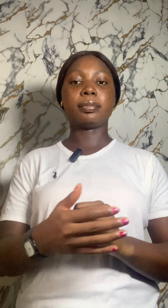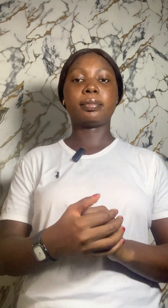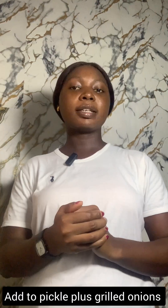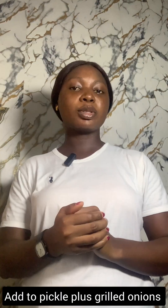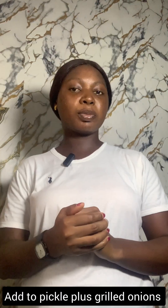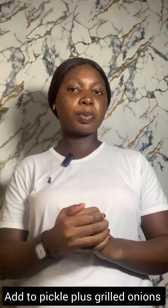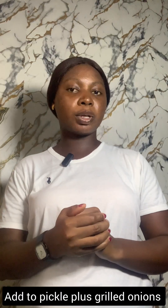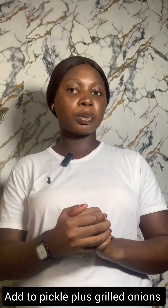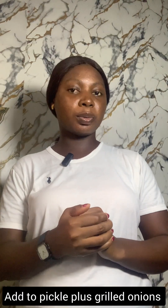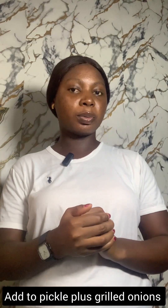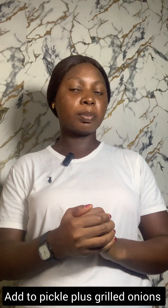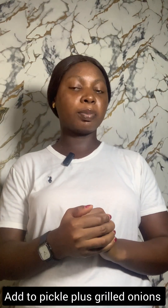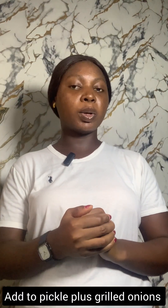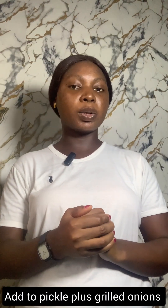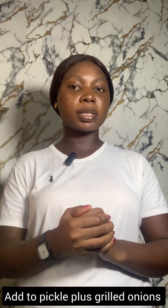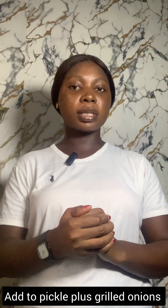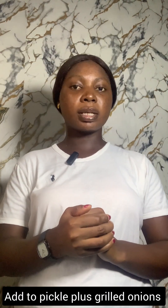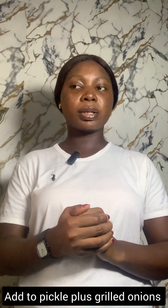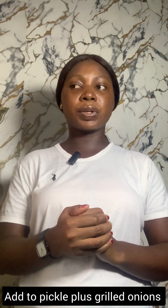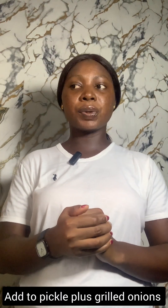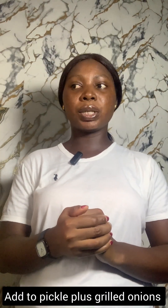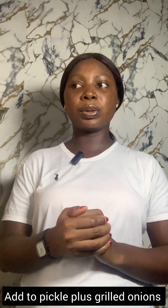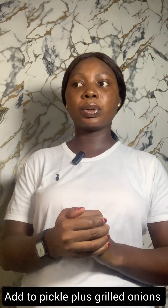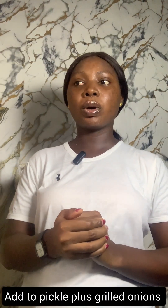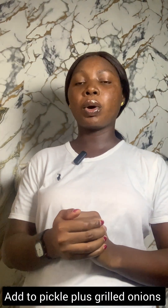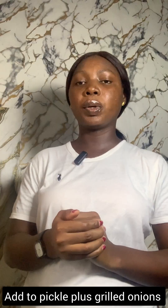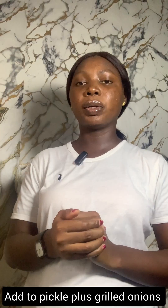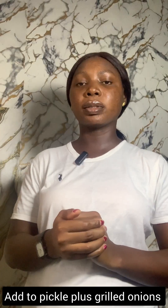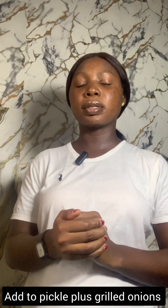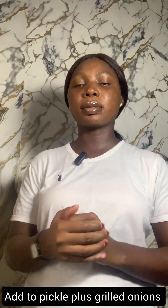add to pickle plus grill onions?